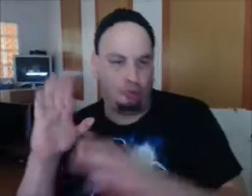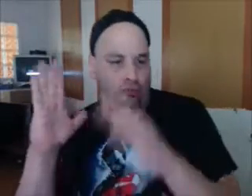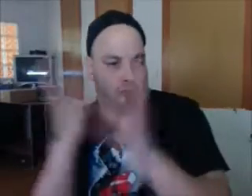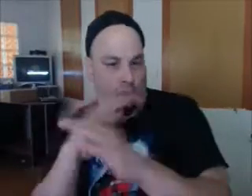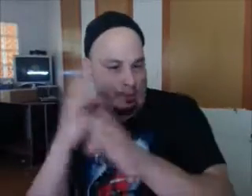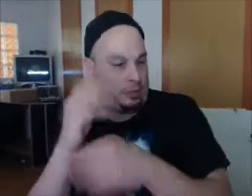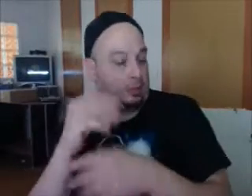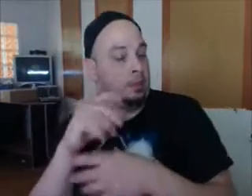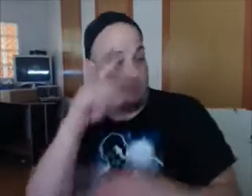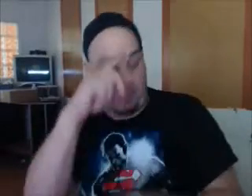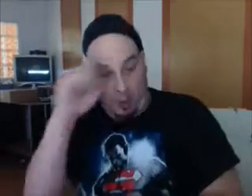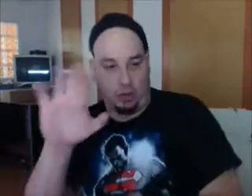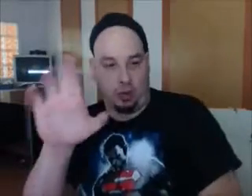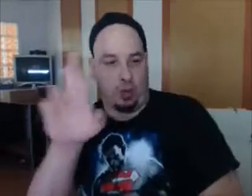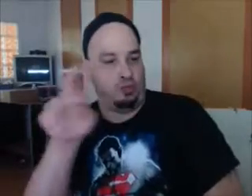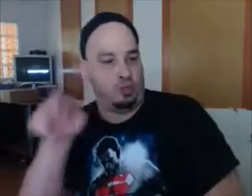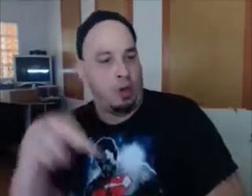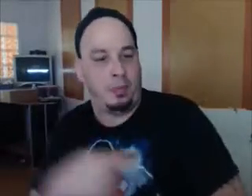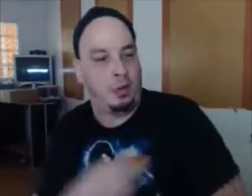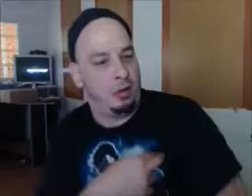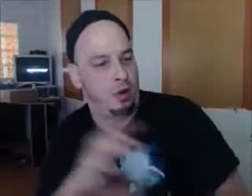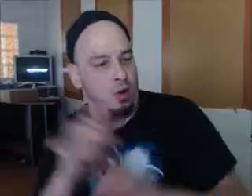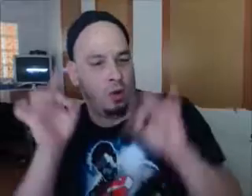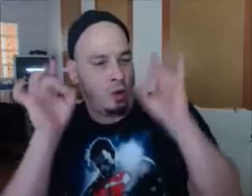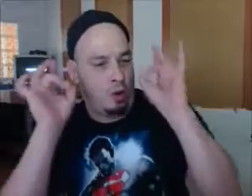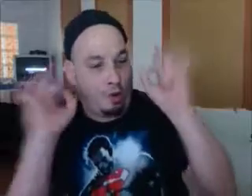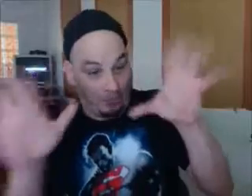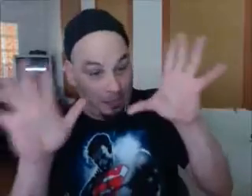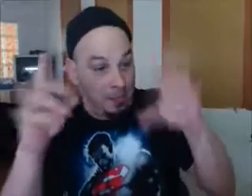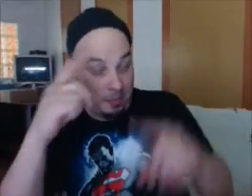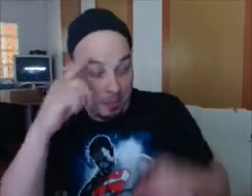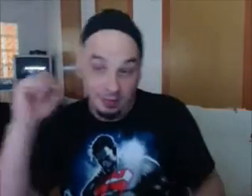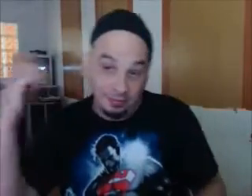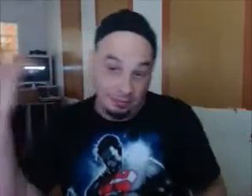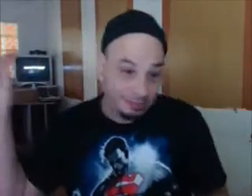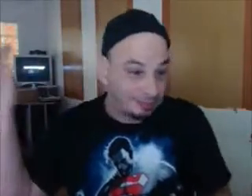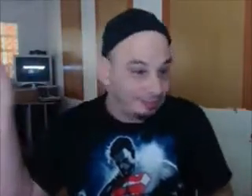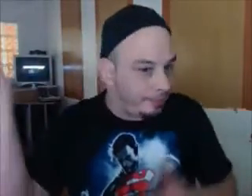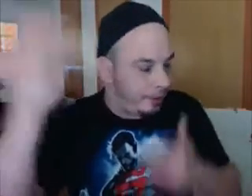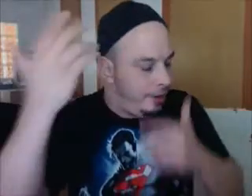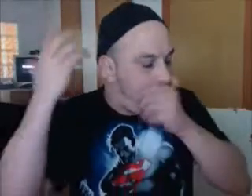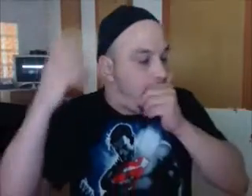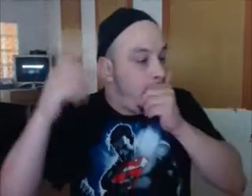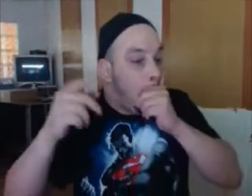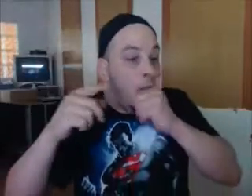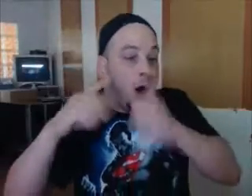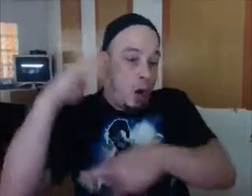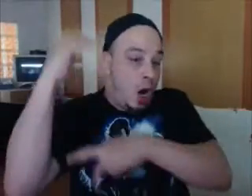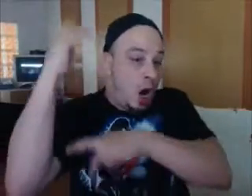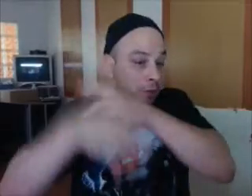waiting. I think it was in the mic check. So as soon as they've been speaking, we'll take our hearing to the press conference, but I know you don't have any information for us now.